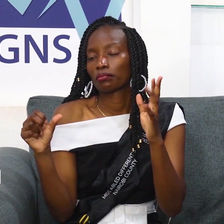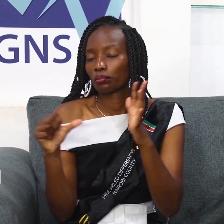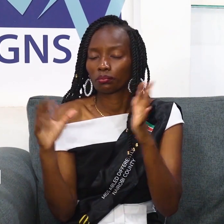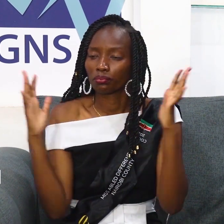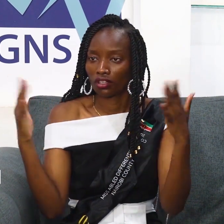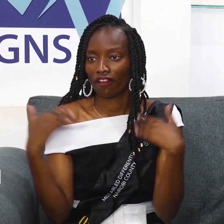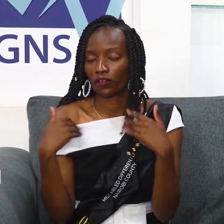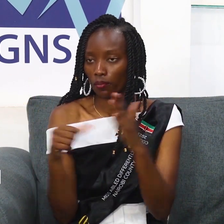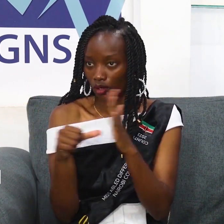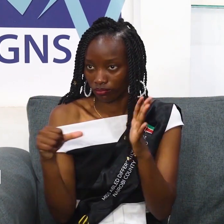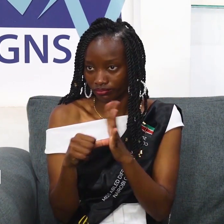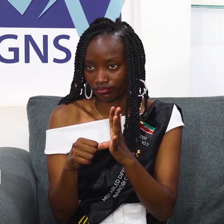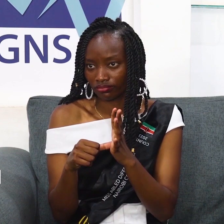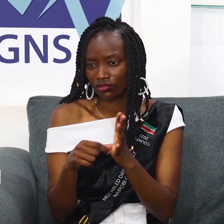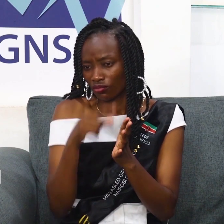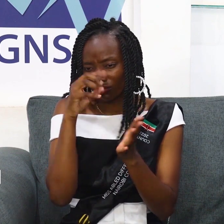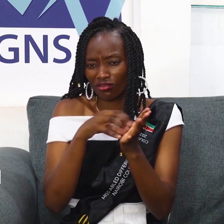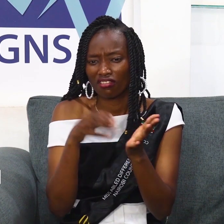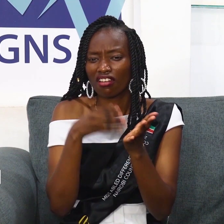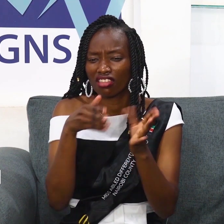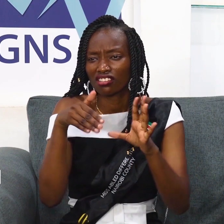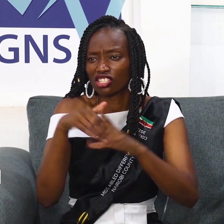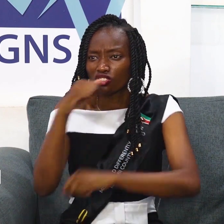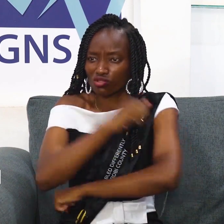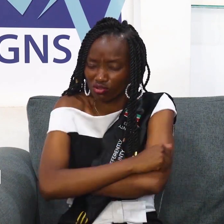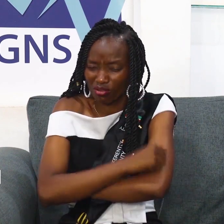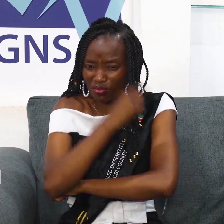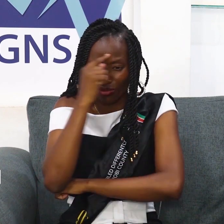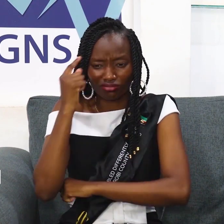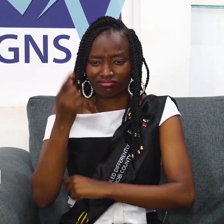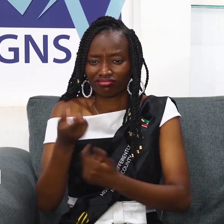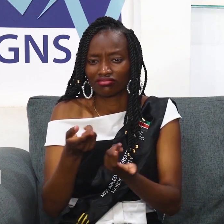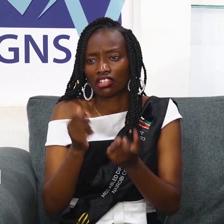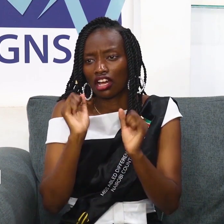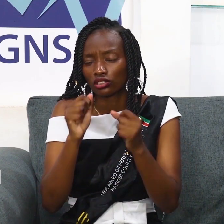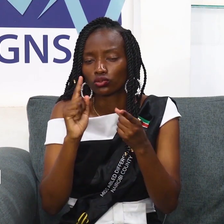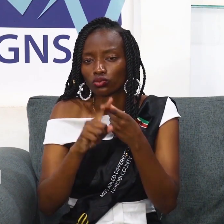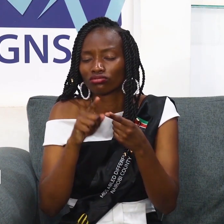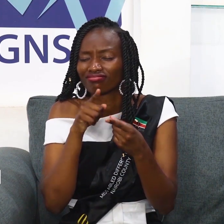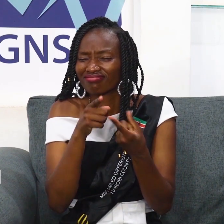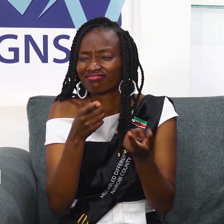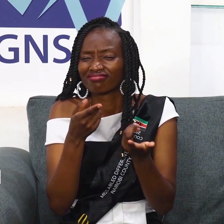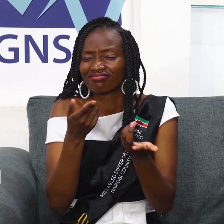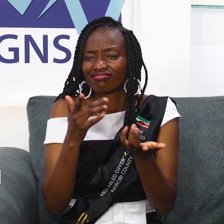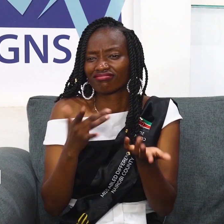me, I can say it is true the deaf have got very big challenges, especially in schools.